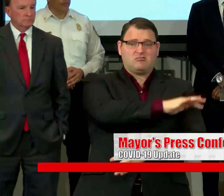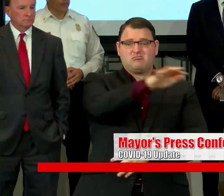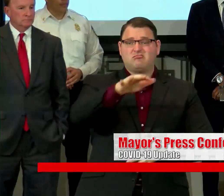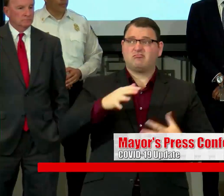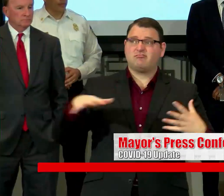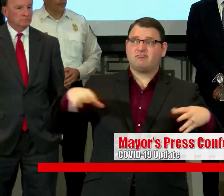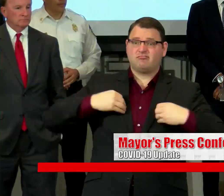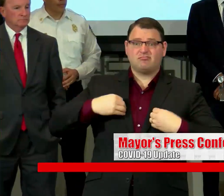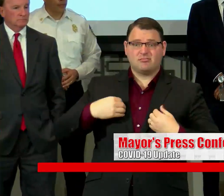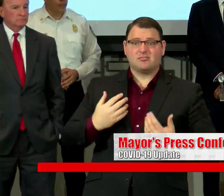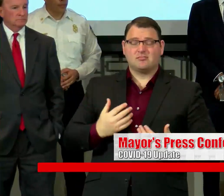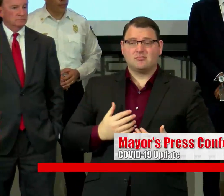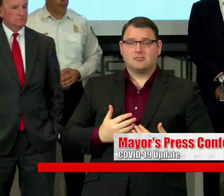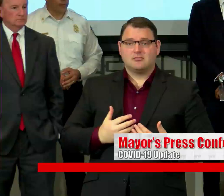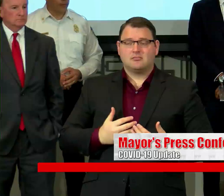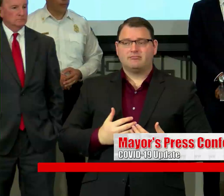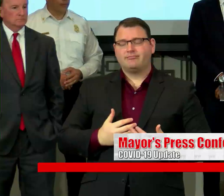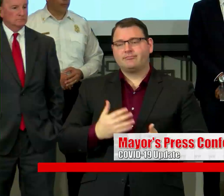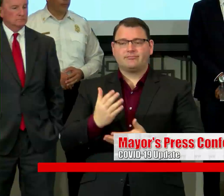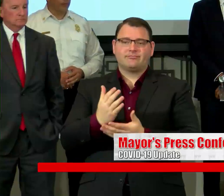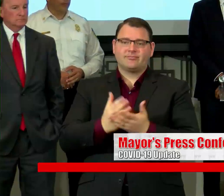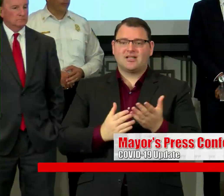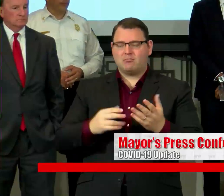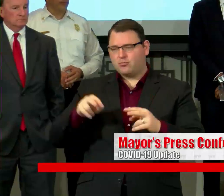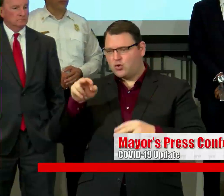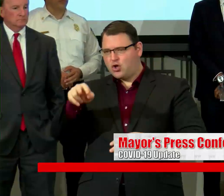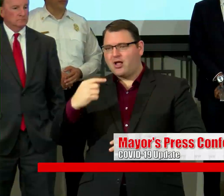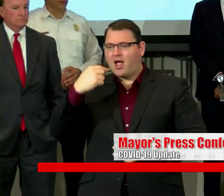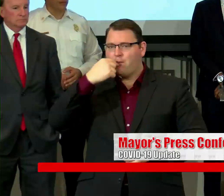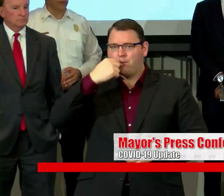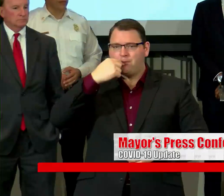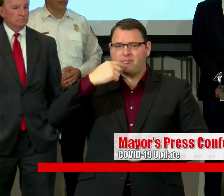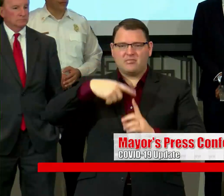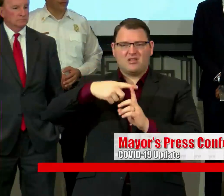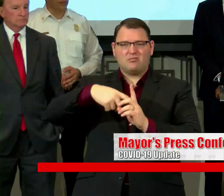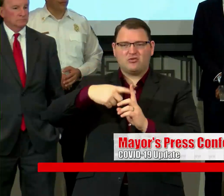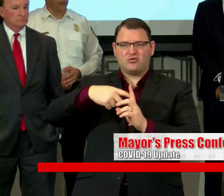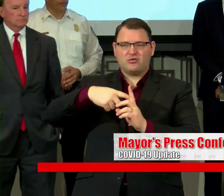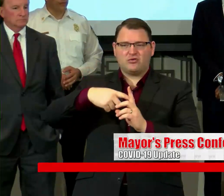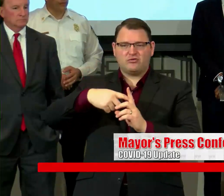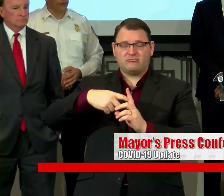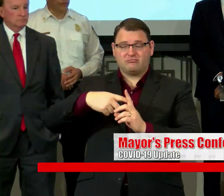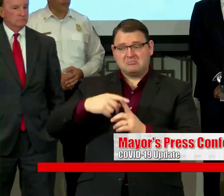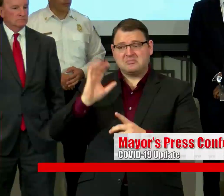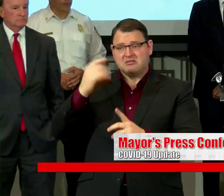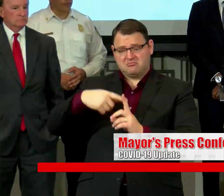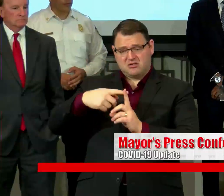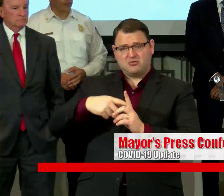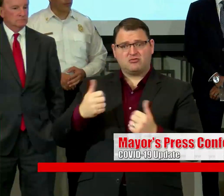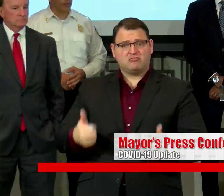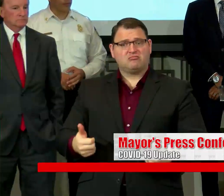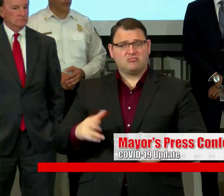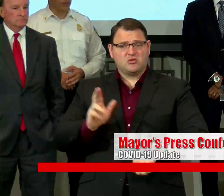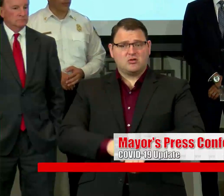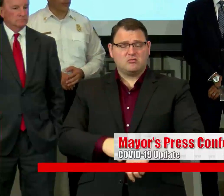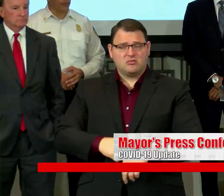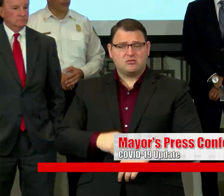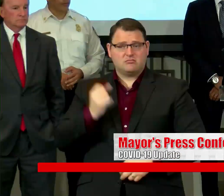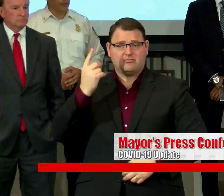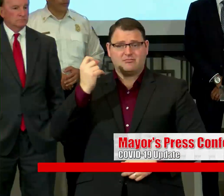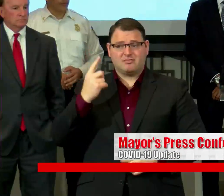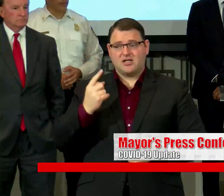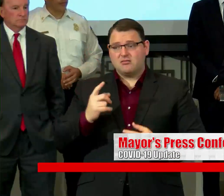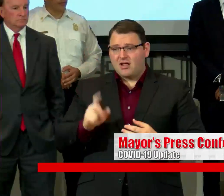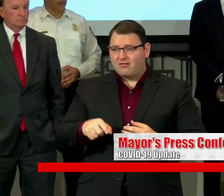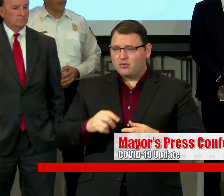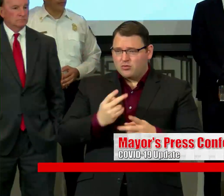it is objective. Somebody can take their temperature and show that the temperature is normal, but the rest of it, quite honestly, is a little bit of math and counting days, and